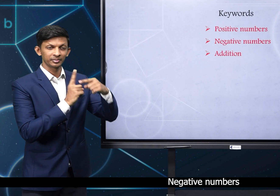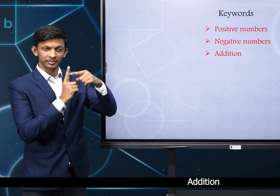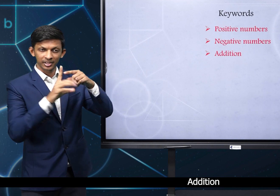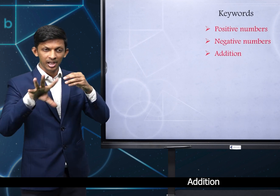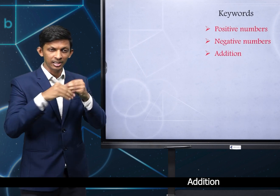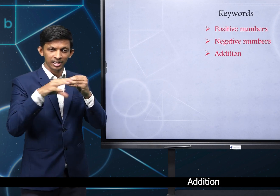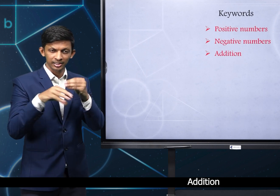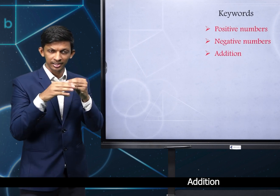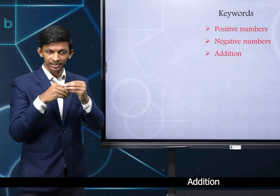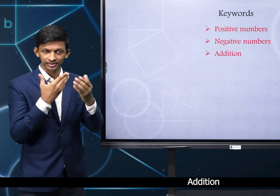addition,